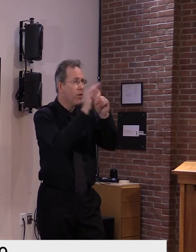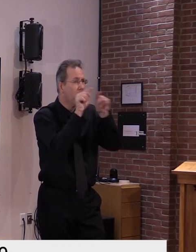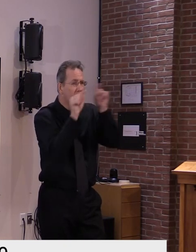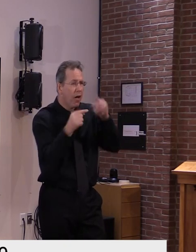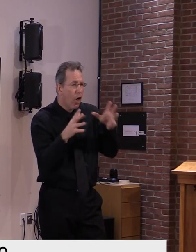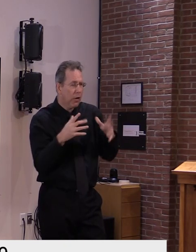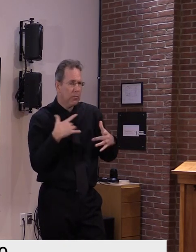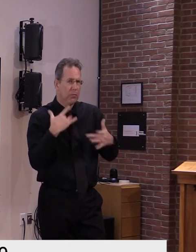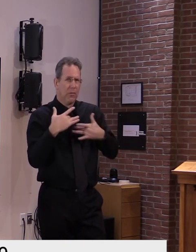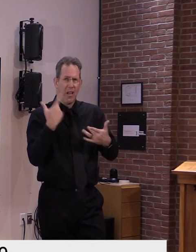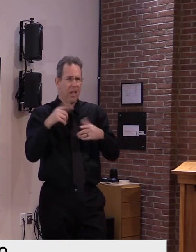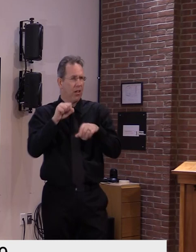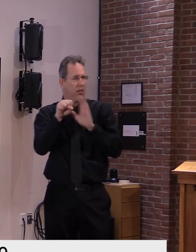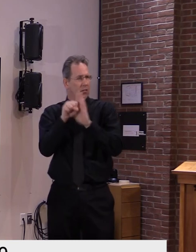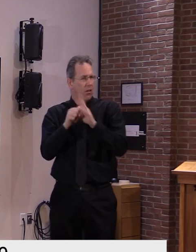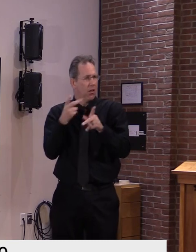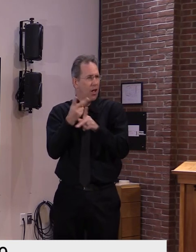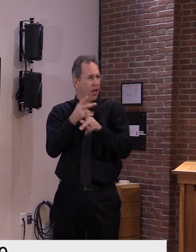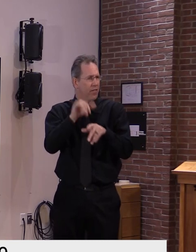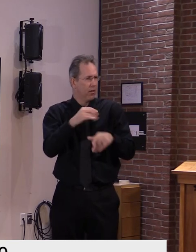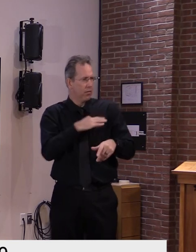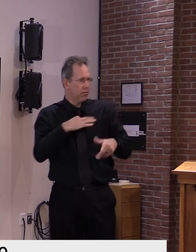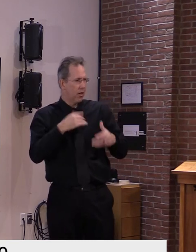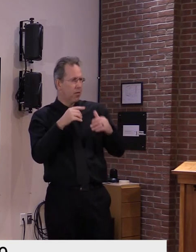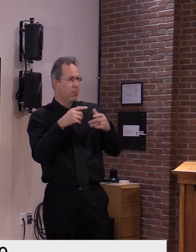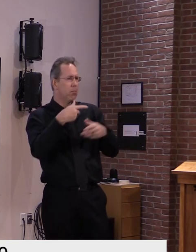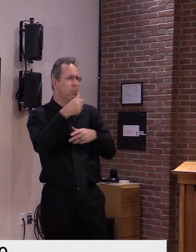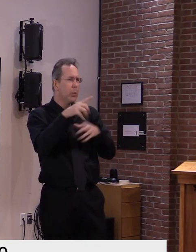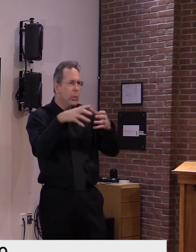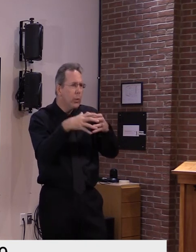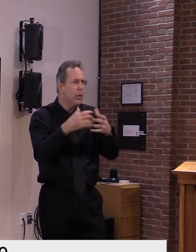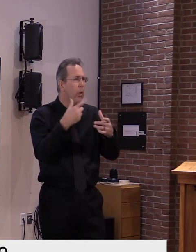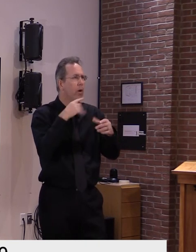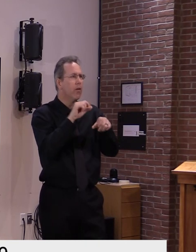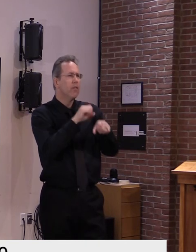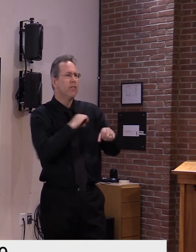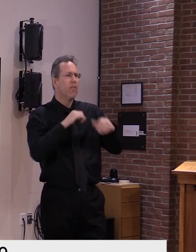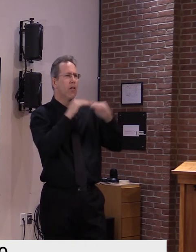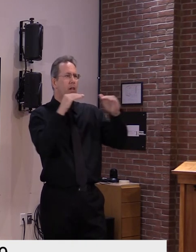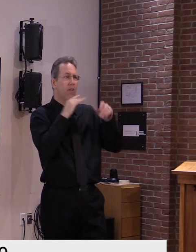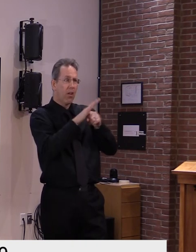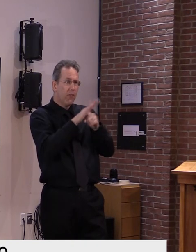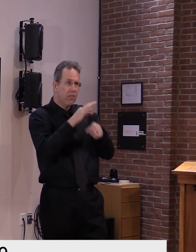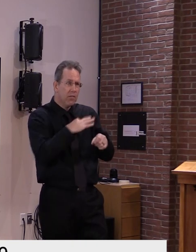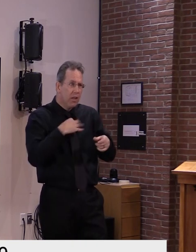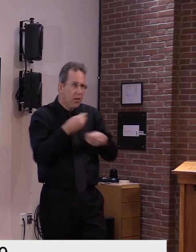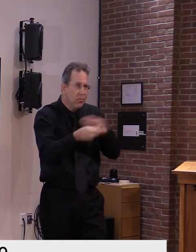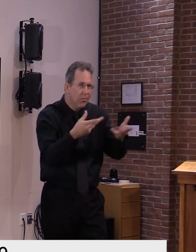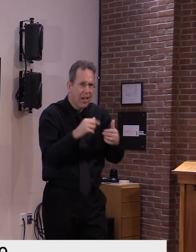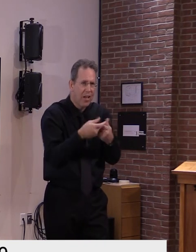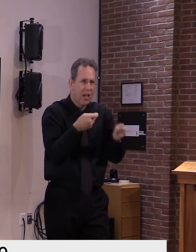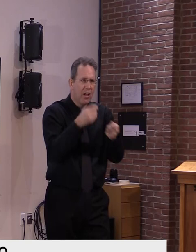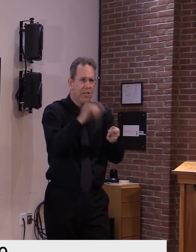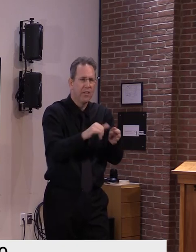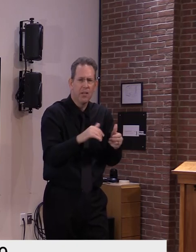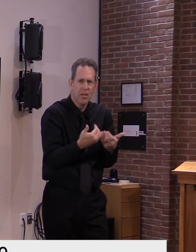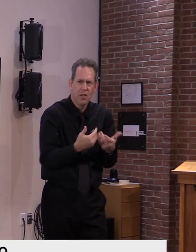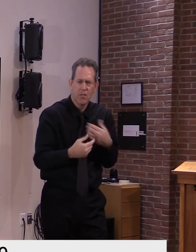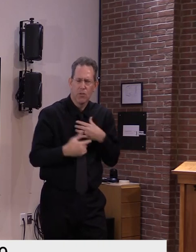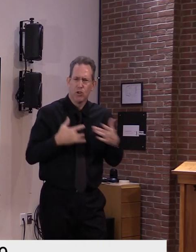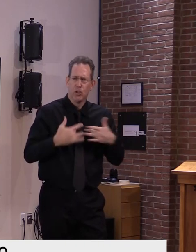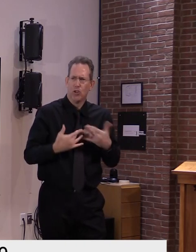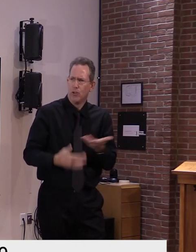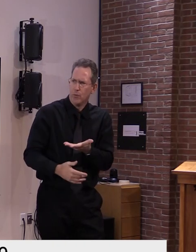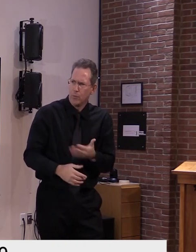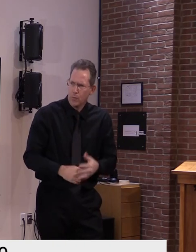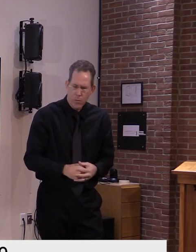shortage of workers here in the state of Vermont, so that's ongoing. And it's been exacerbated by the